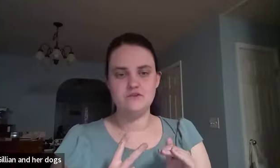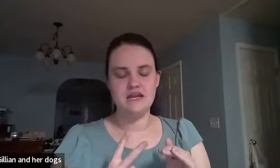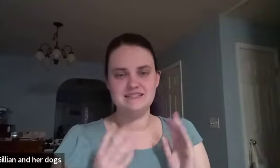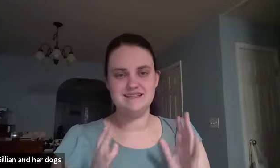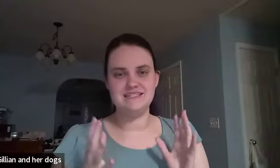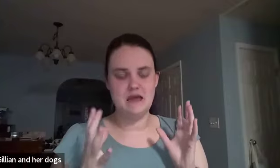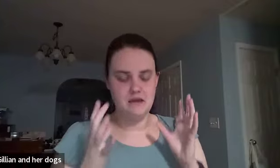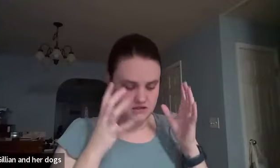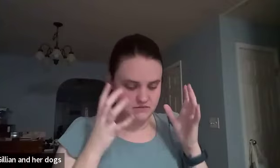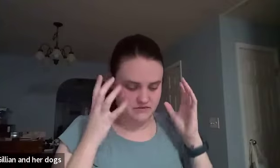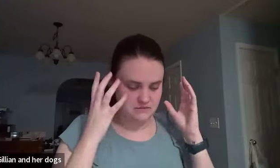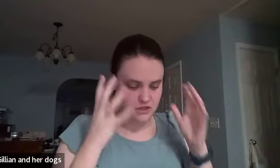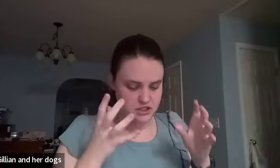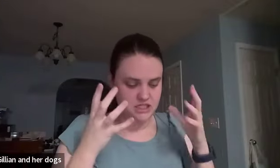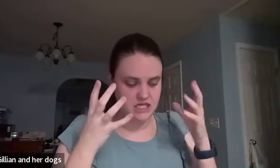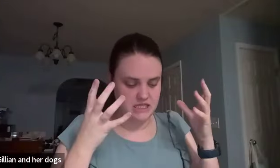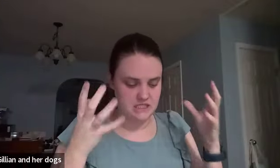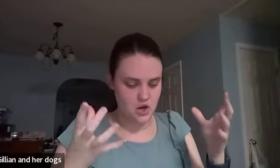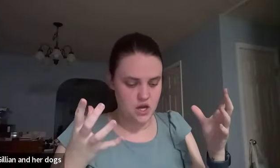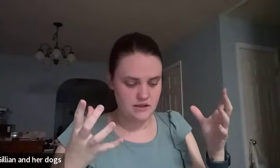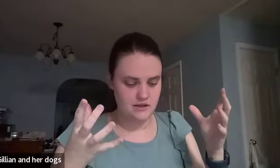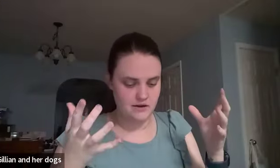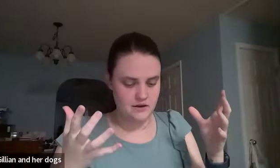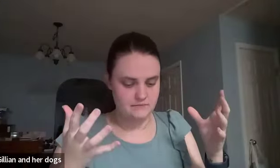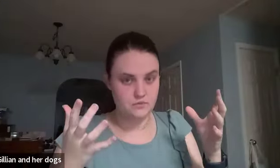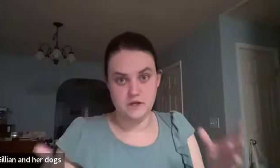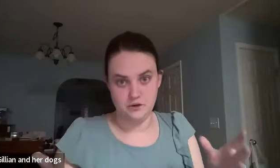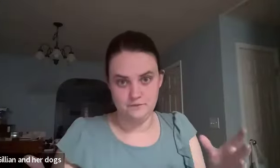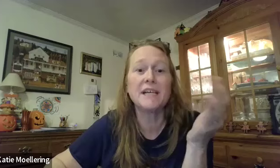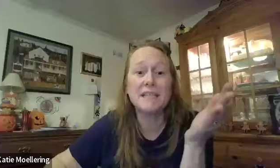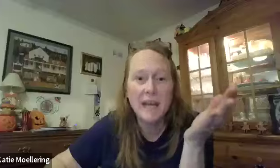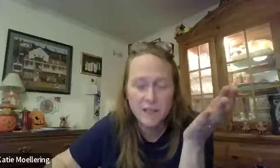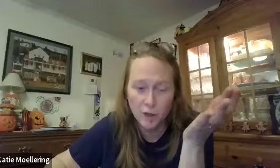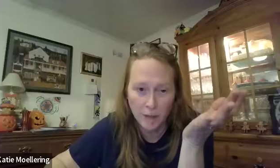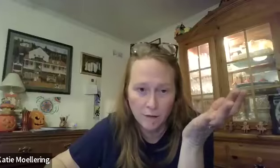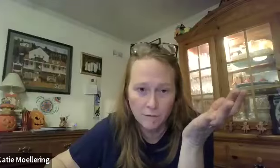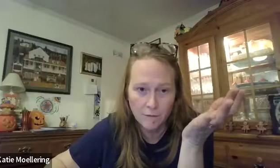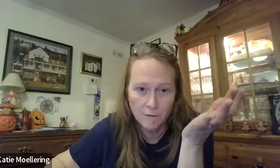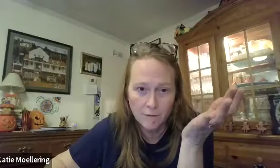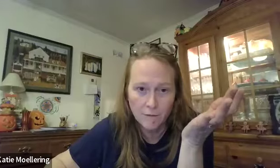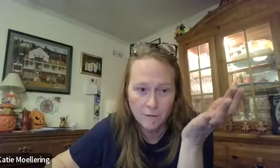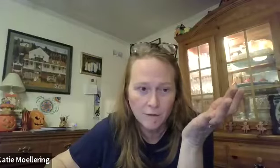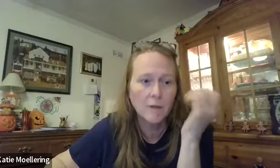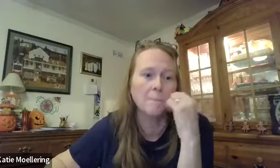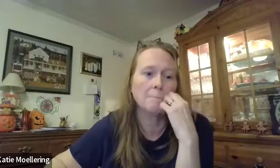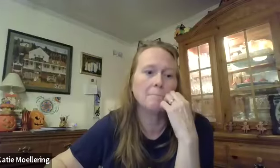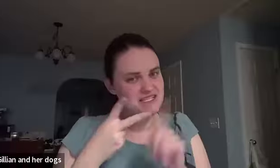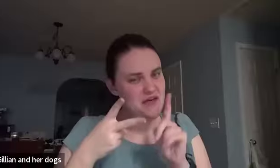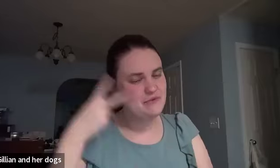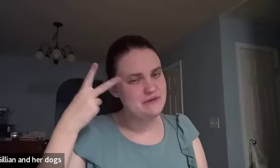for that is because it's that concept. If it's a plushie, it's not Well, real. it's not taxidermied. Yes. Okay. Because I was going to say that would be